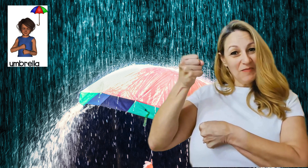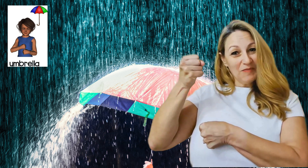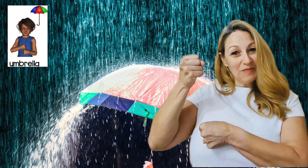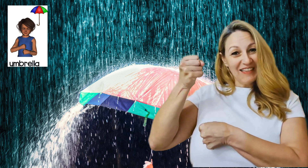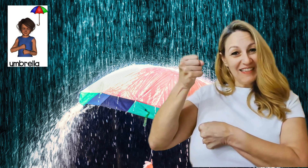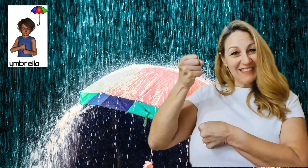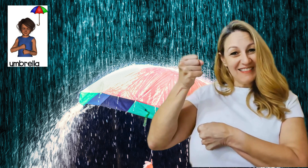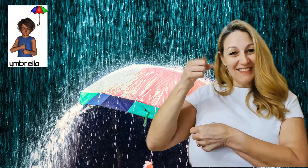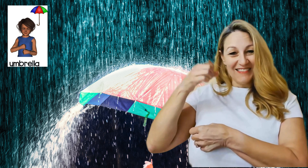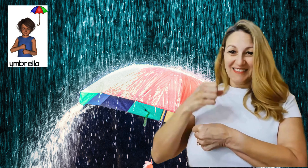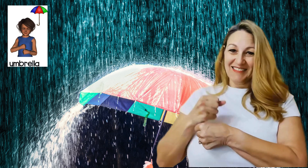Umbrella.